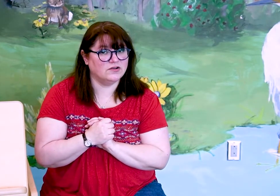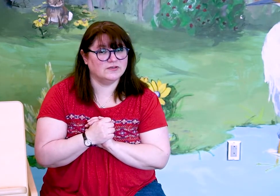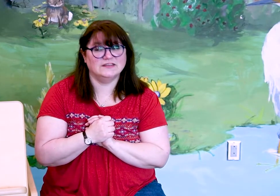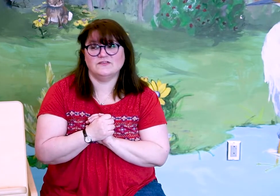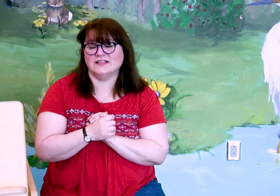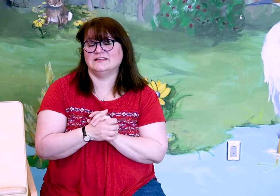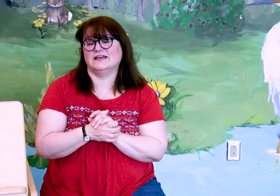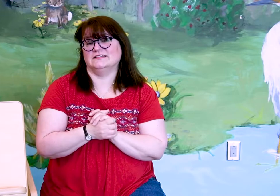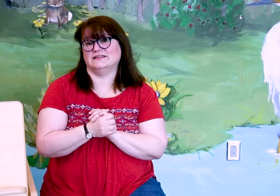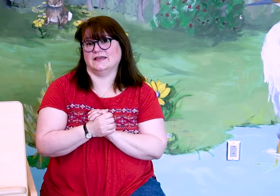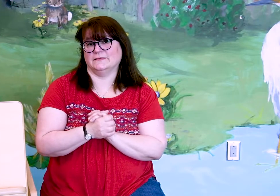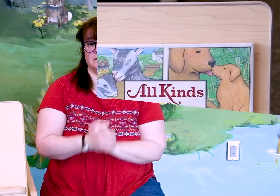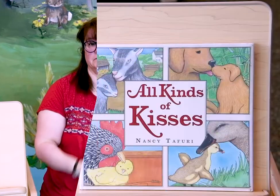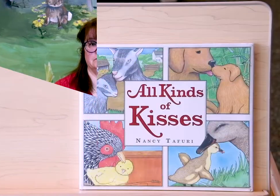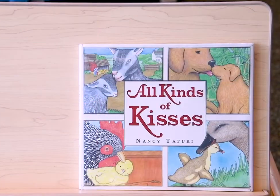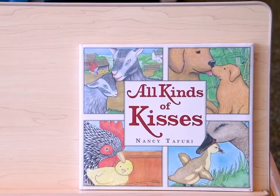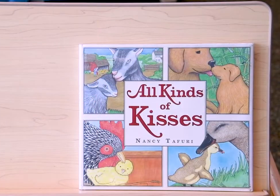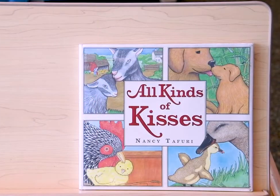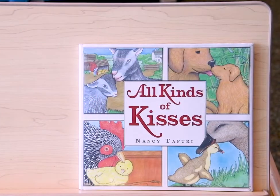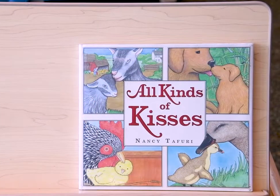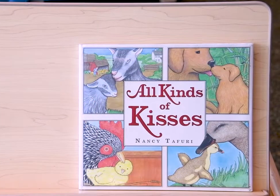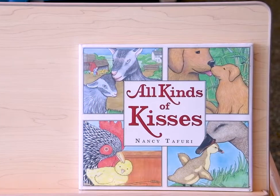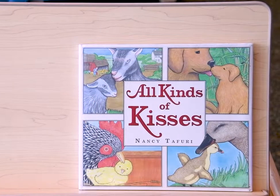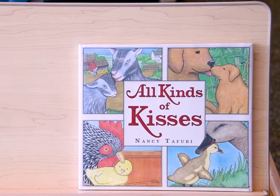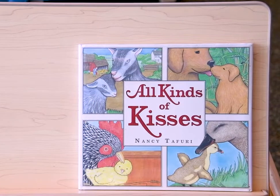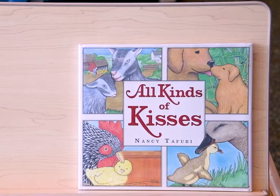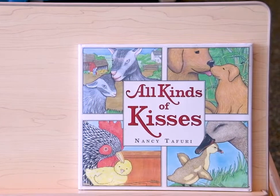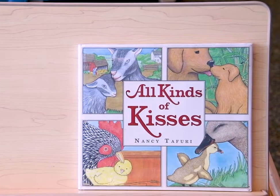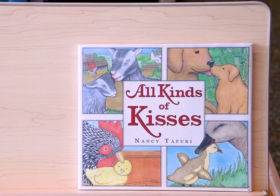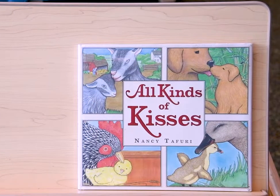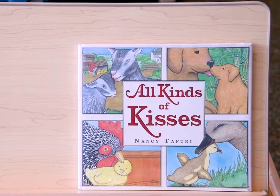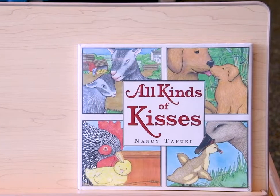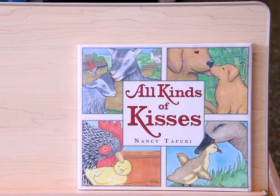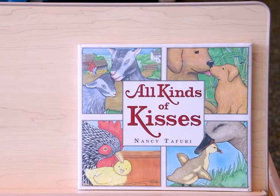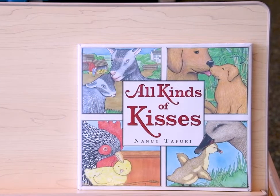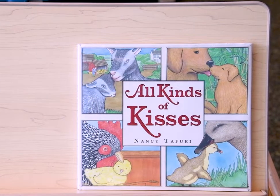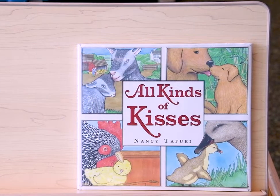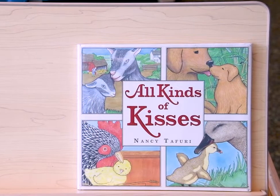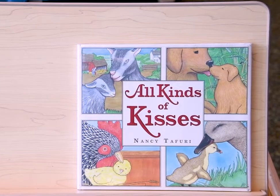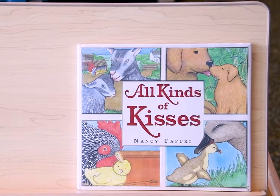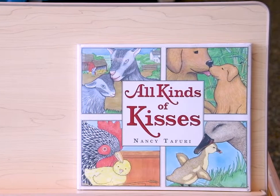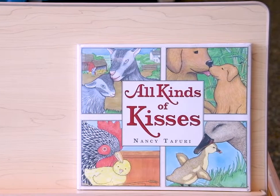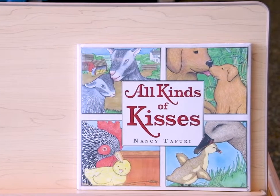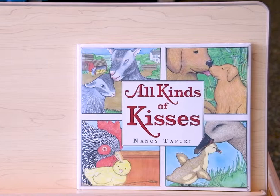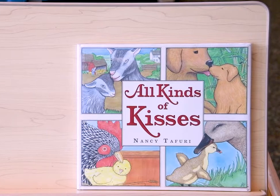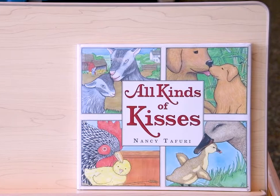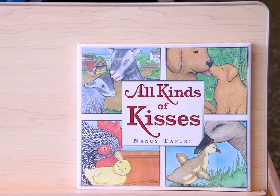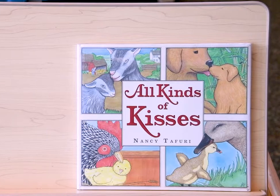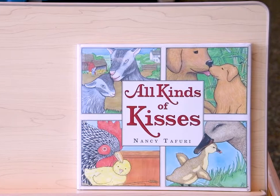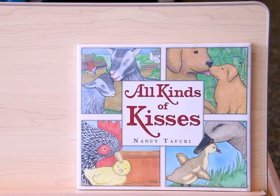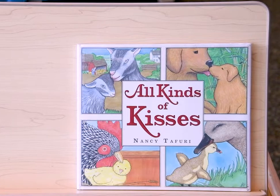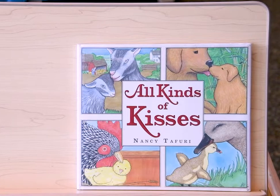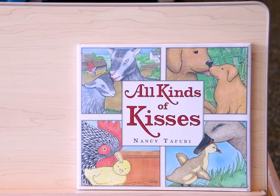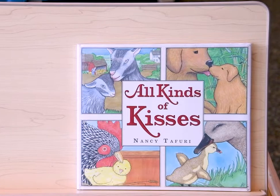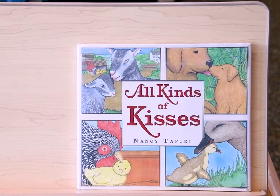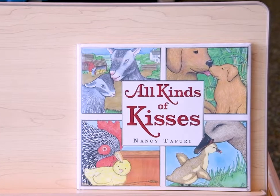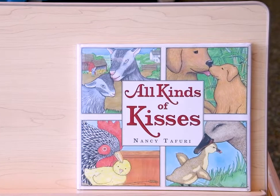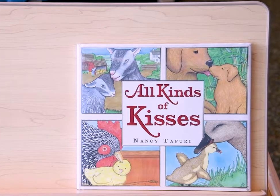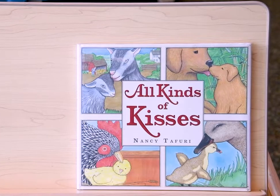is Valentine's Day. All right, friends, our story today is called All Kinds of Kisses by